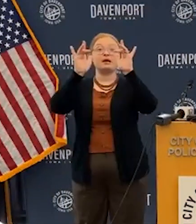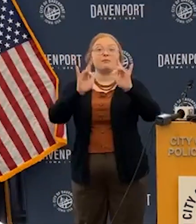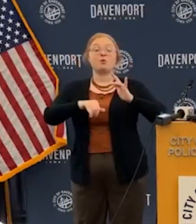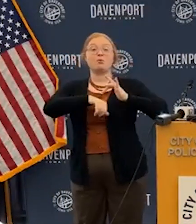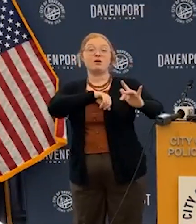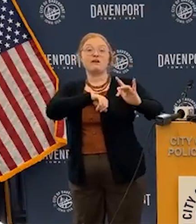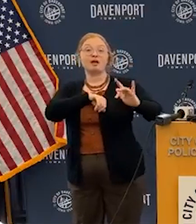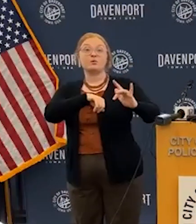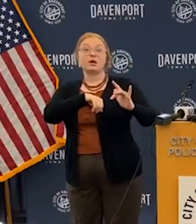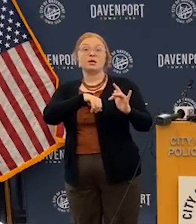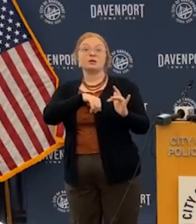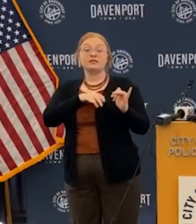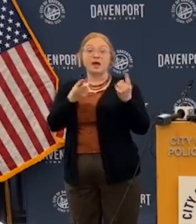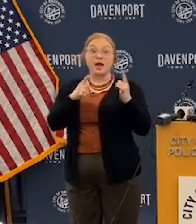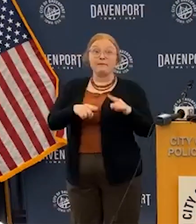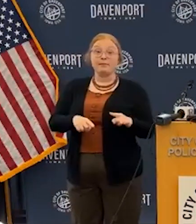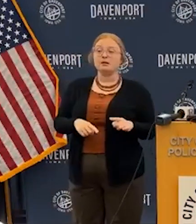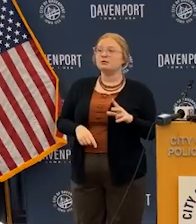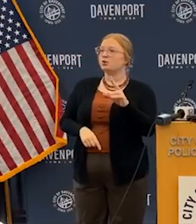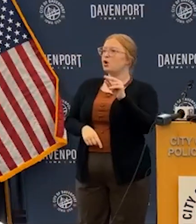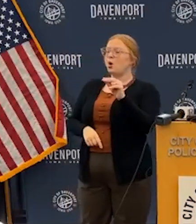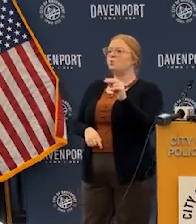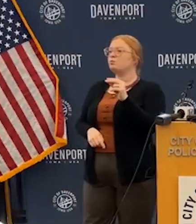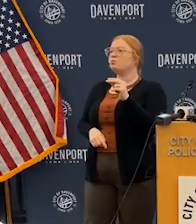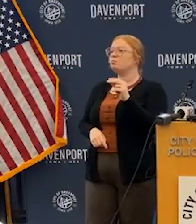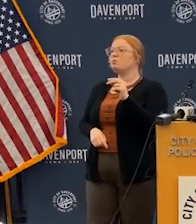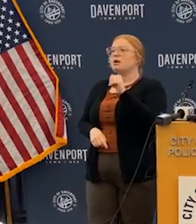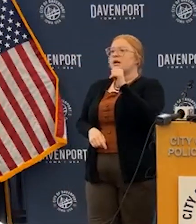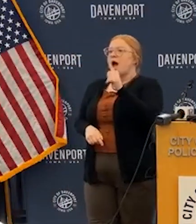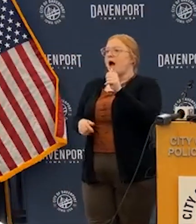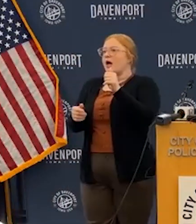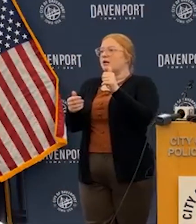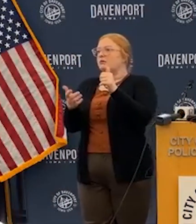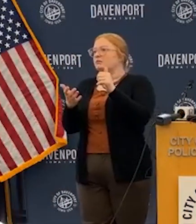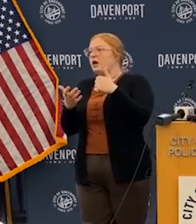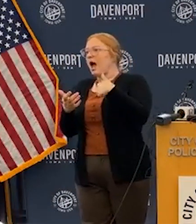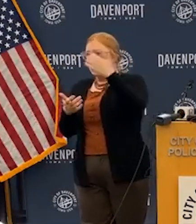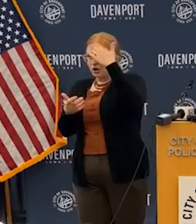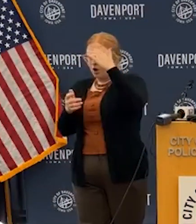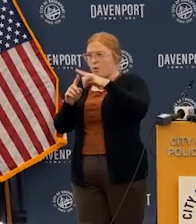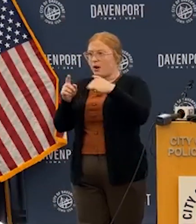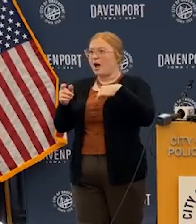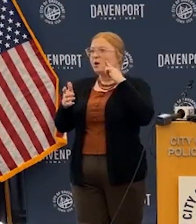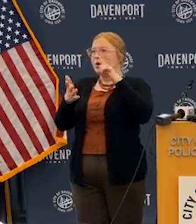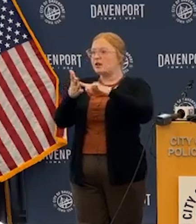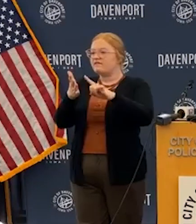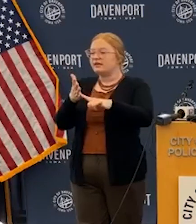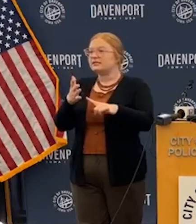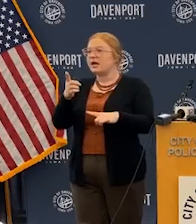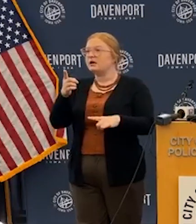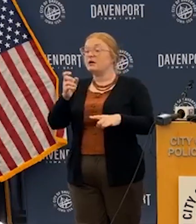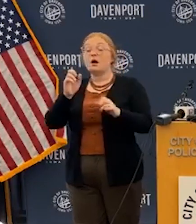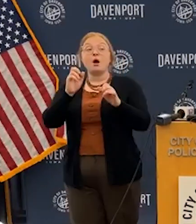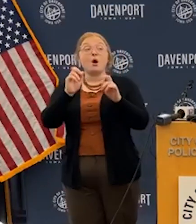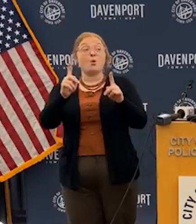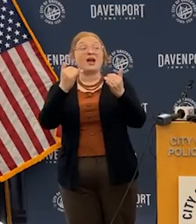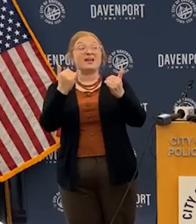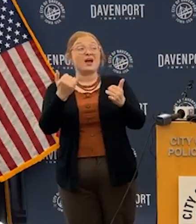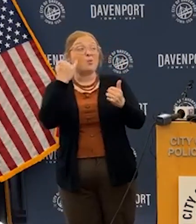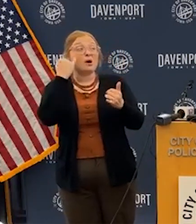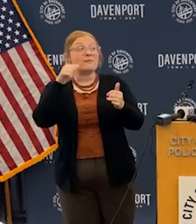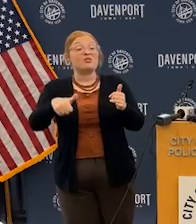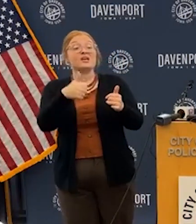aware of, ma'am. We'll look into that. That's a question we haven't had. And what about other buildings in the area that are the same